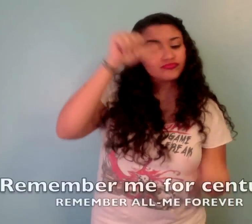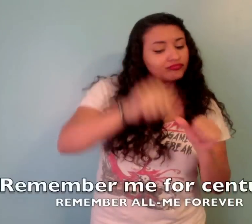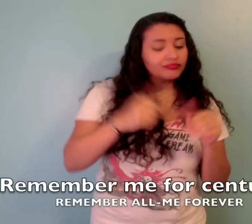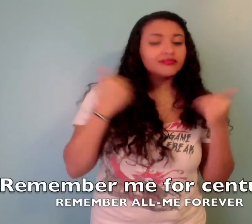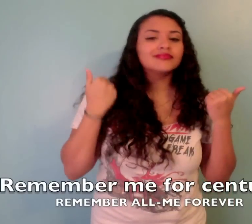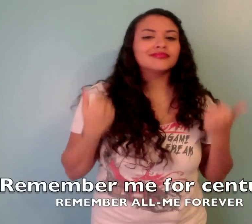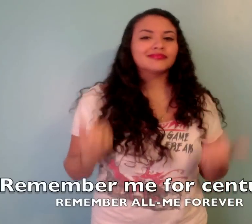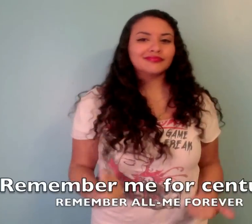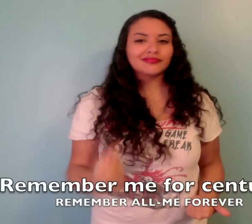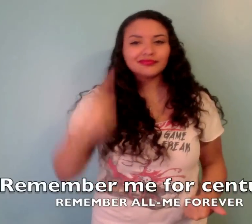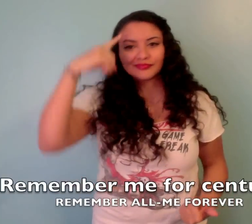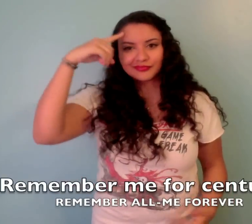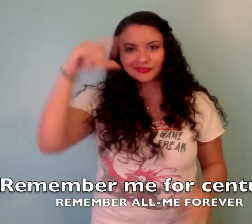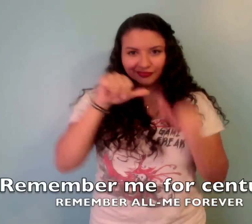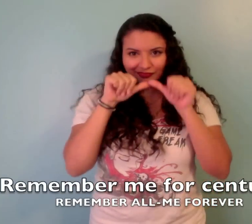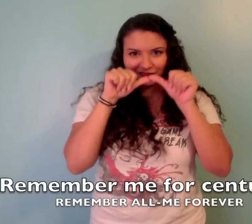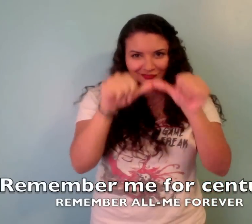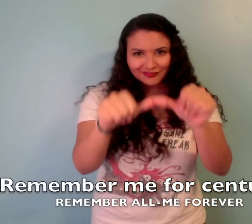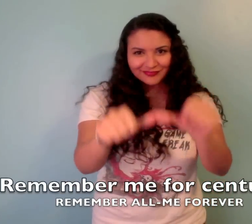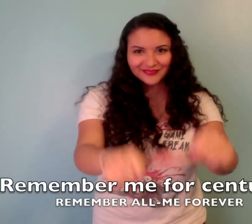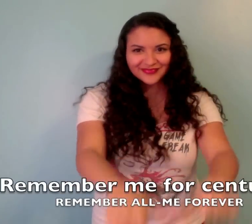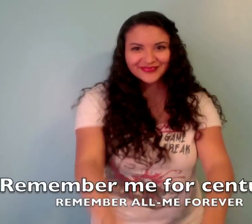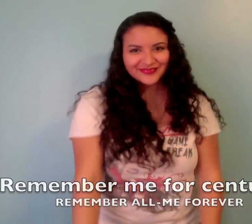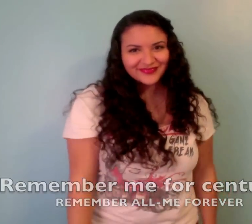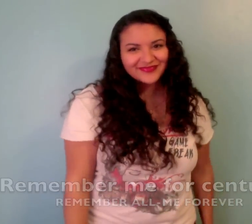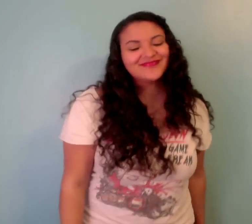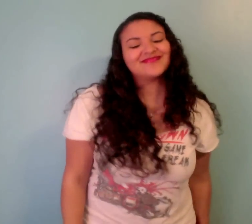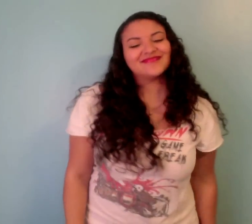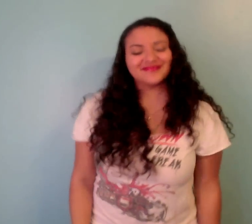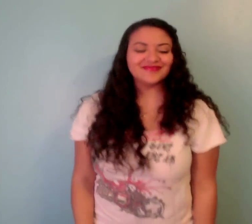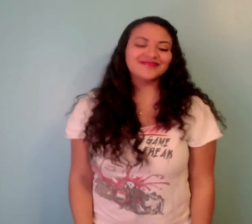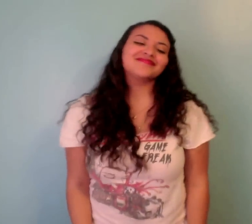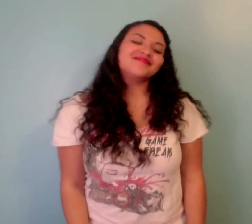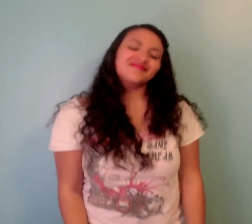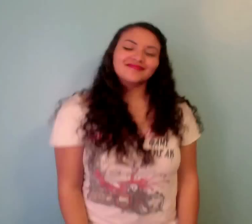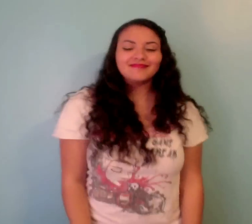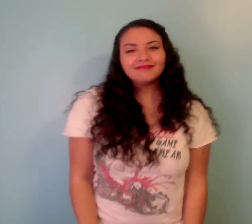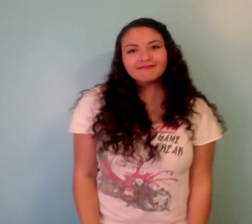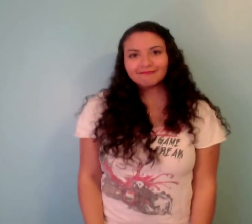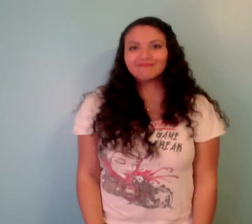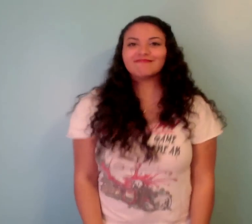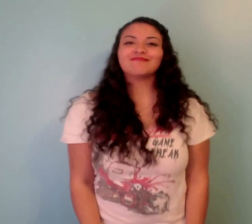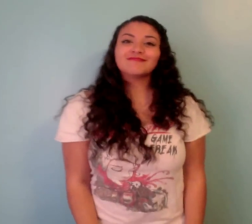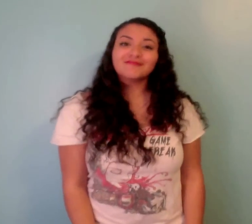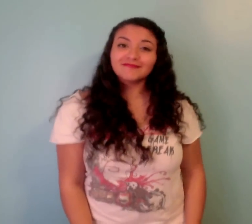remember me for centuries Hey, hey hey